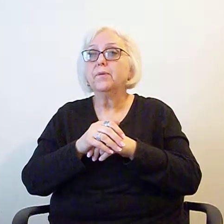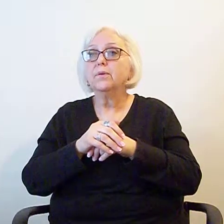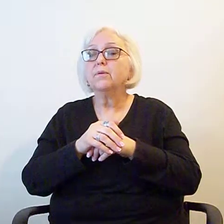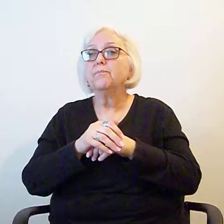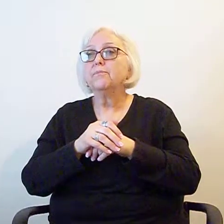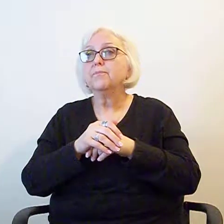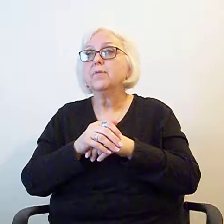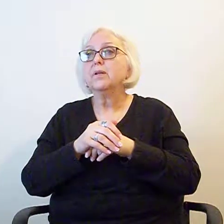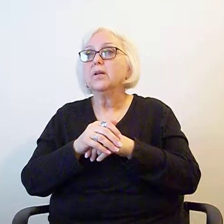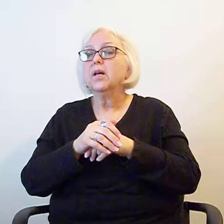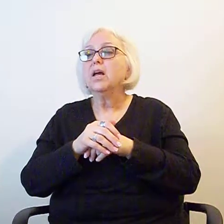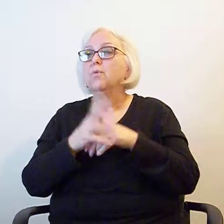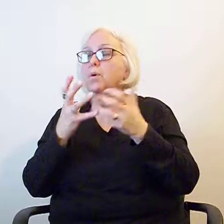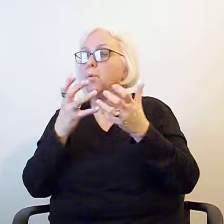to be consistent